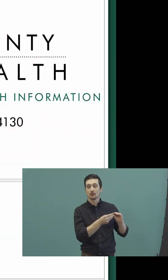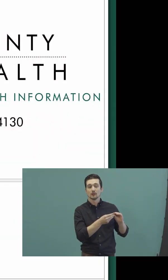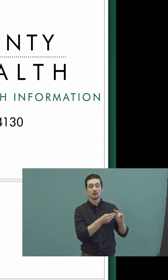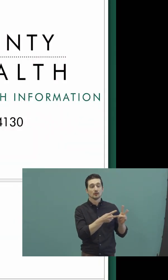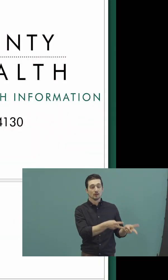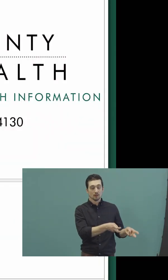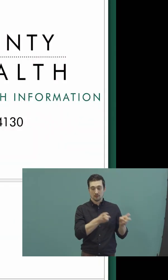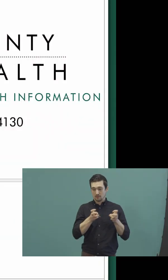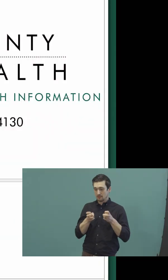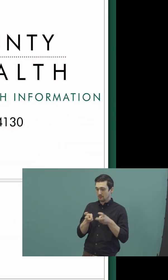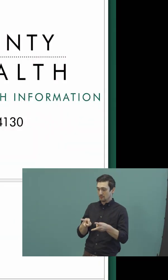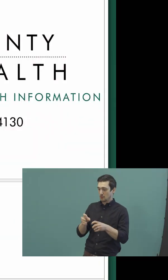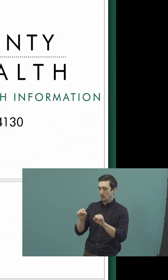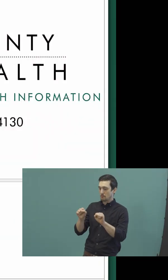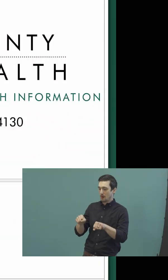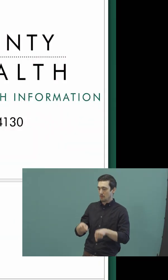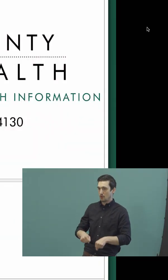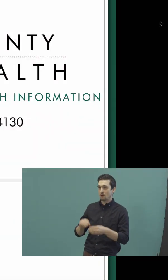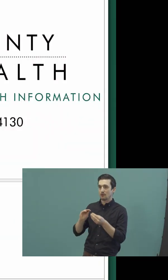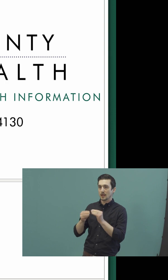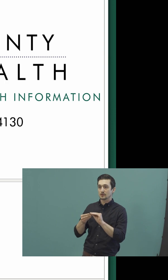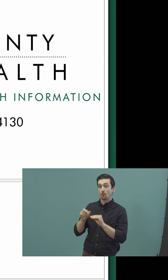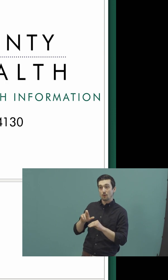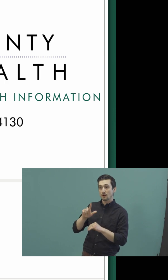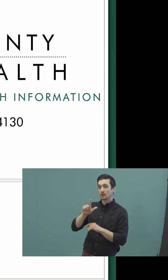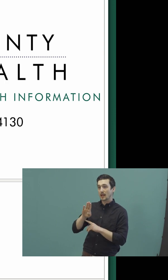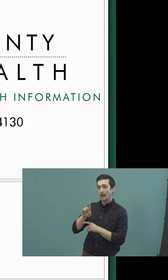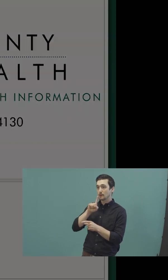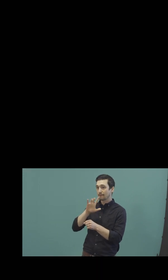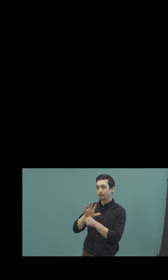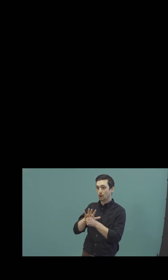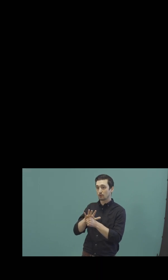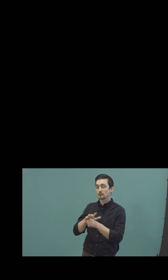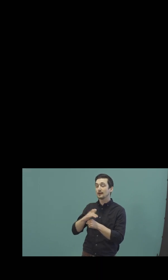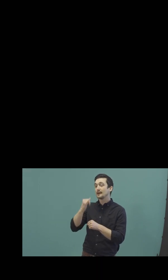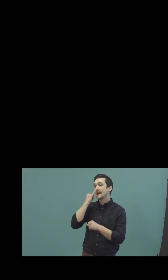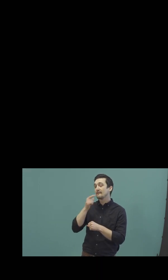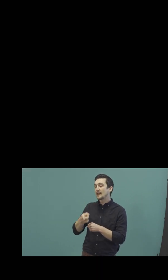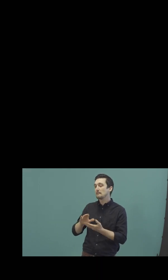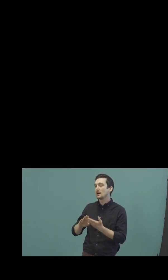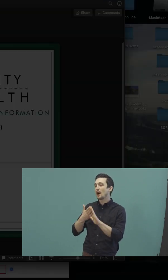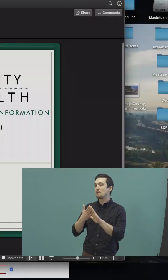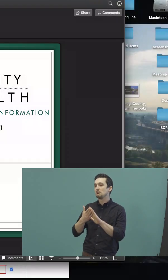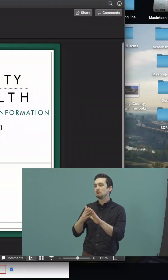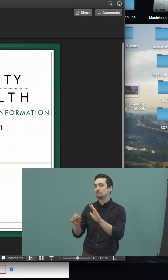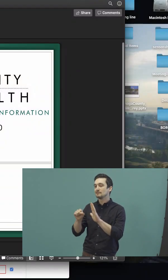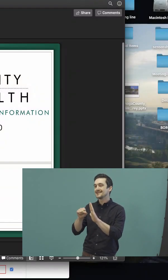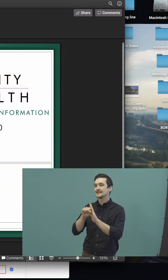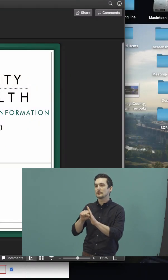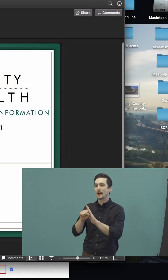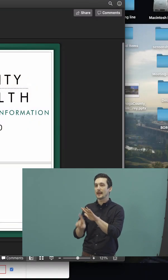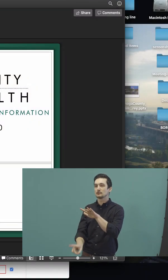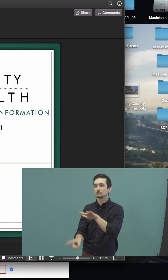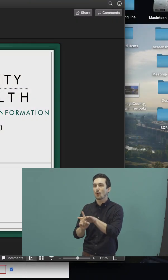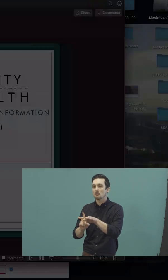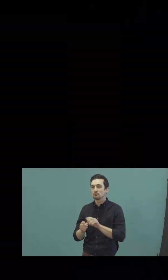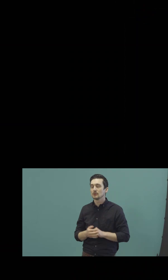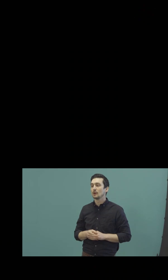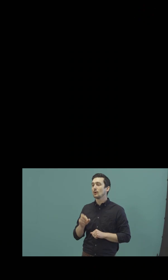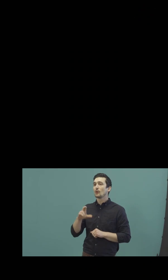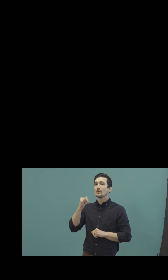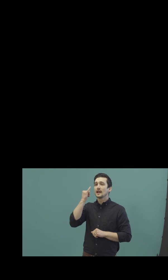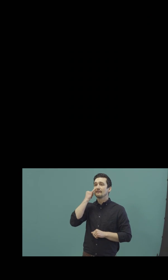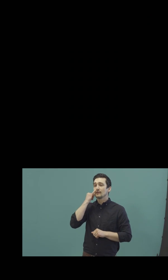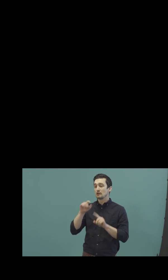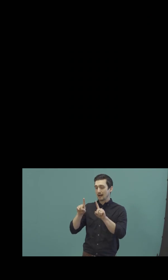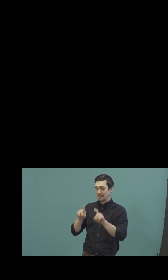into probable cases or lab confirmed cases if they become symptomatic and also if they become tested